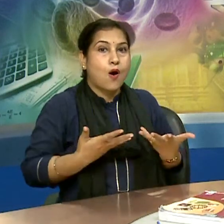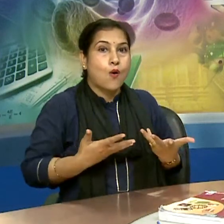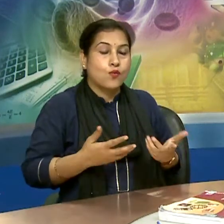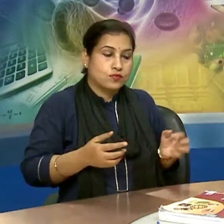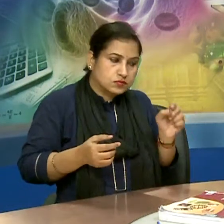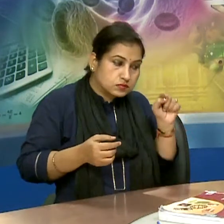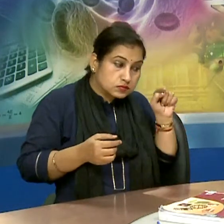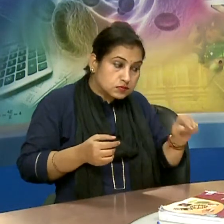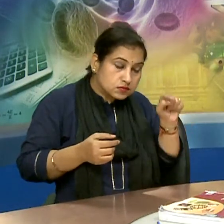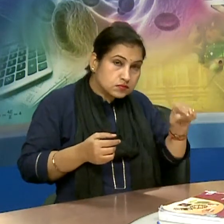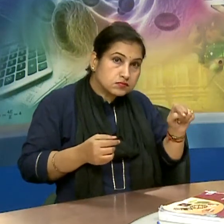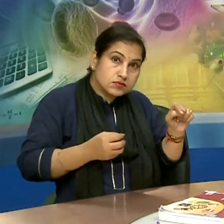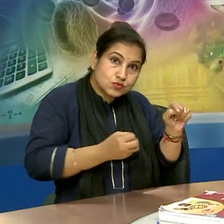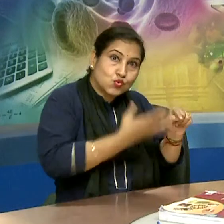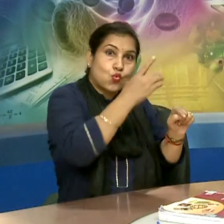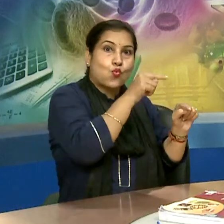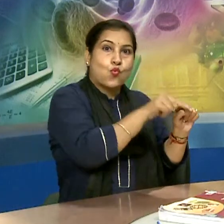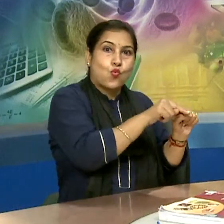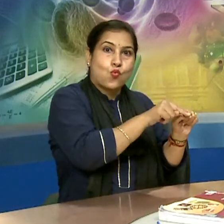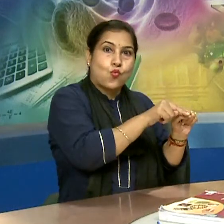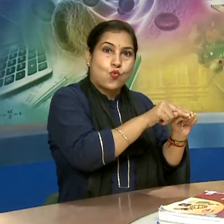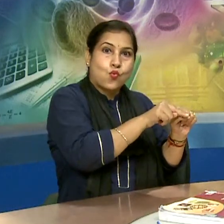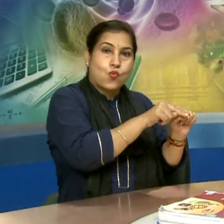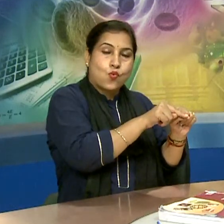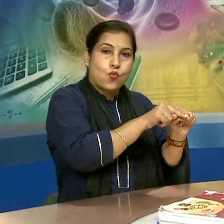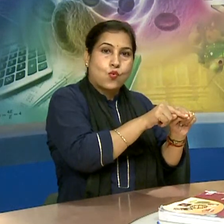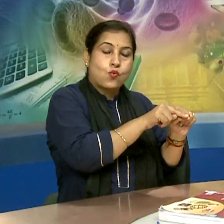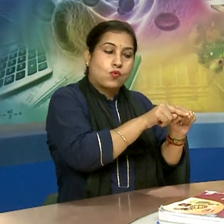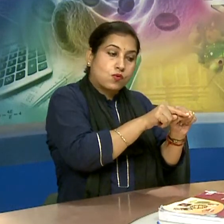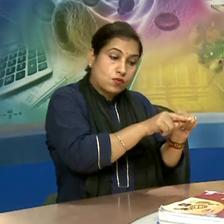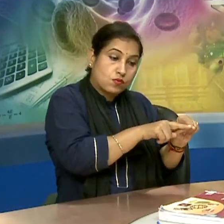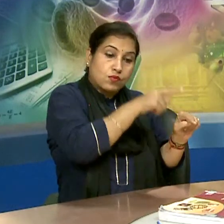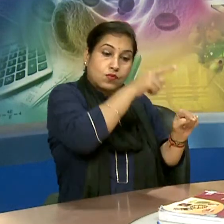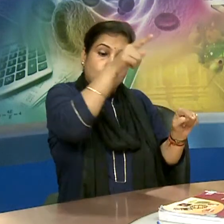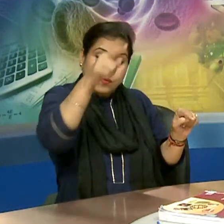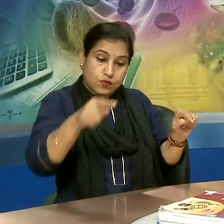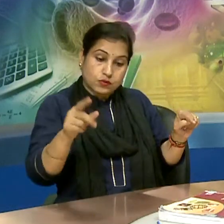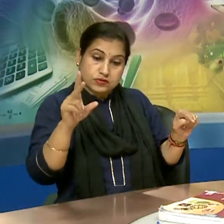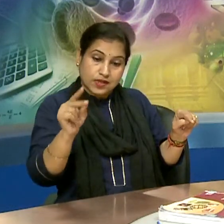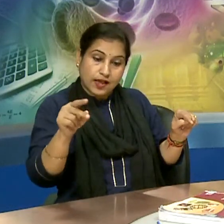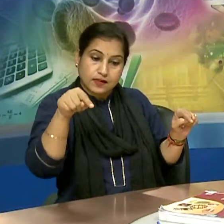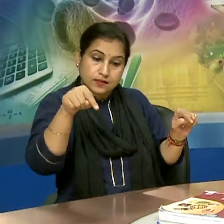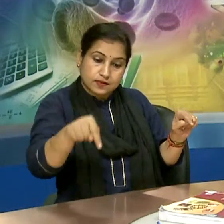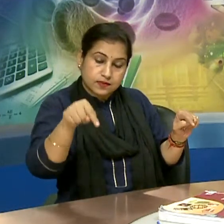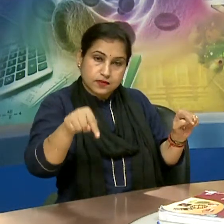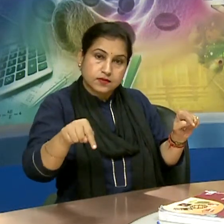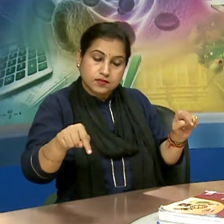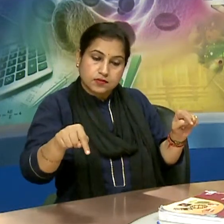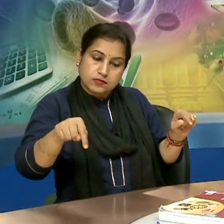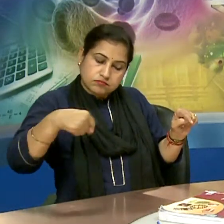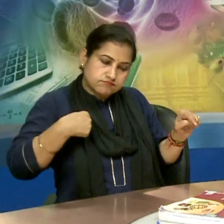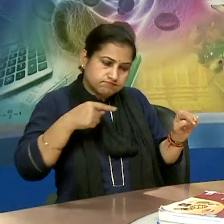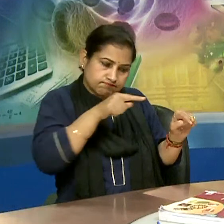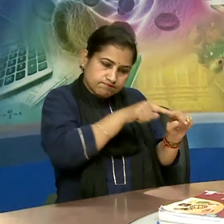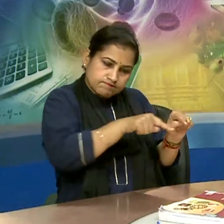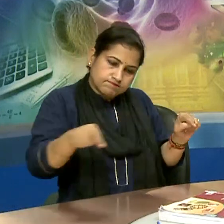I have to start at one end and go to the other end.